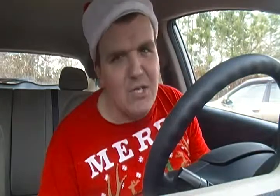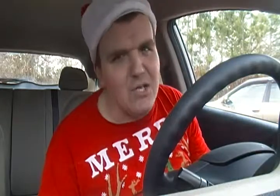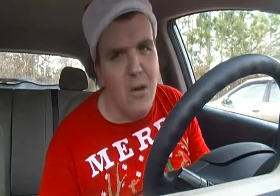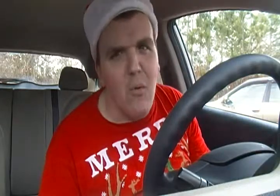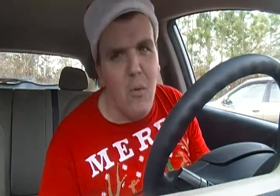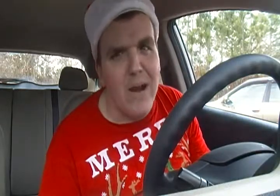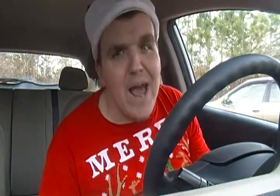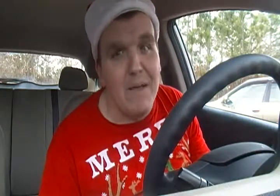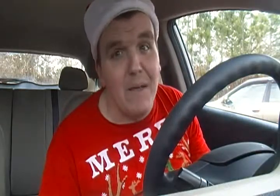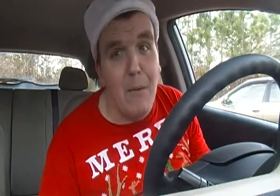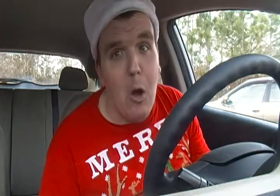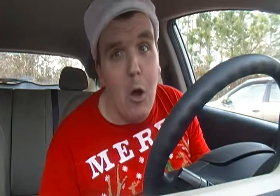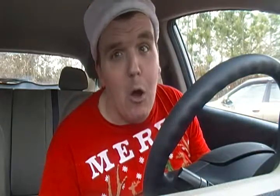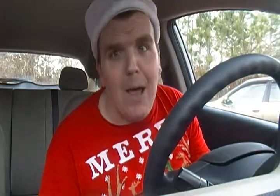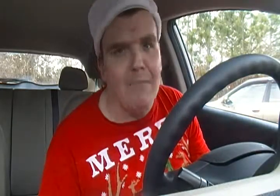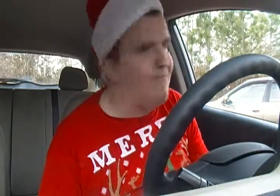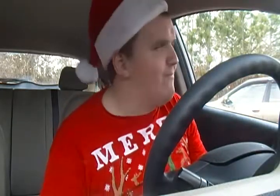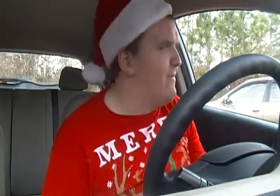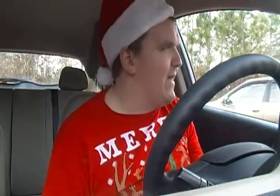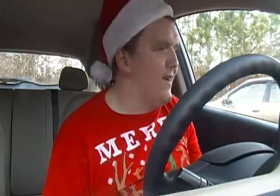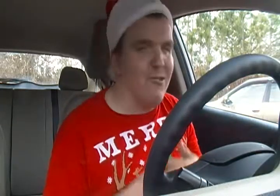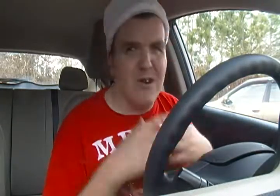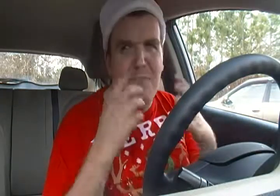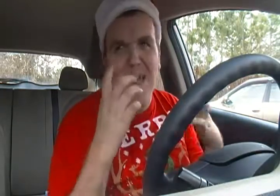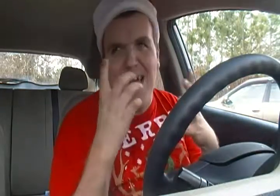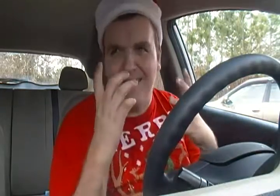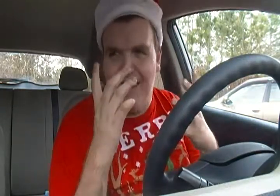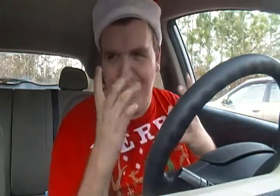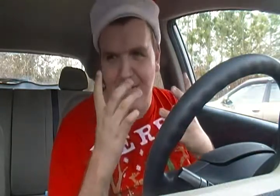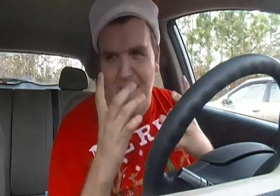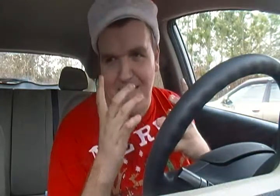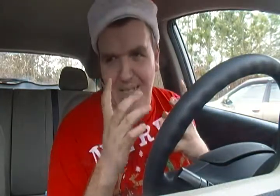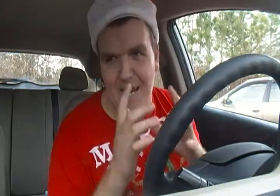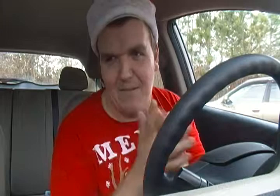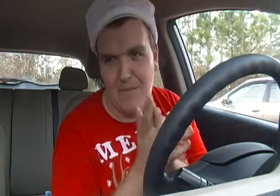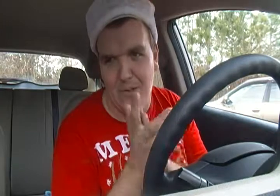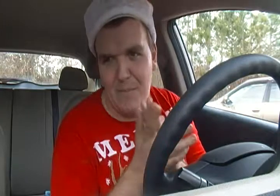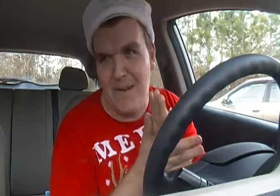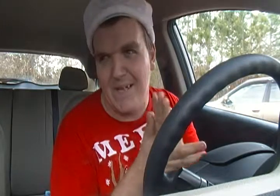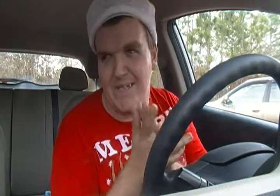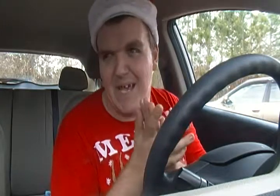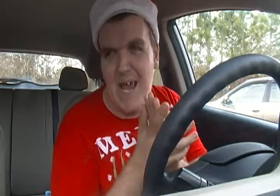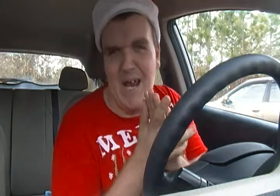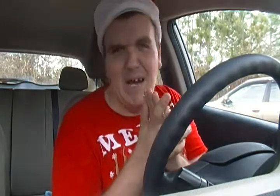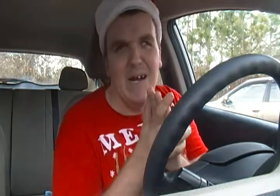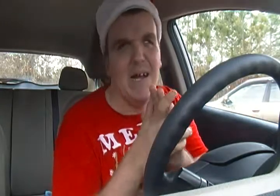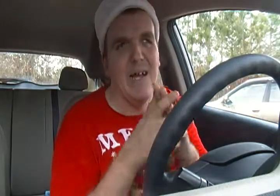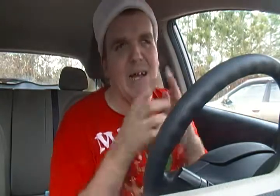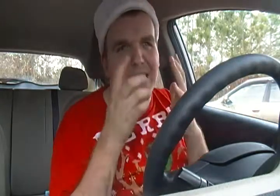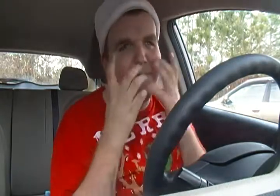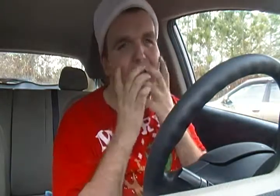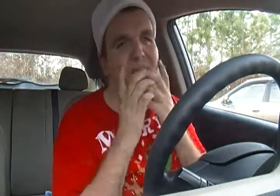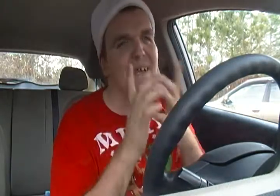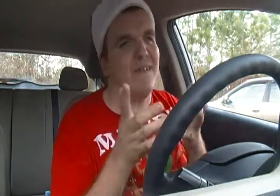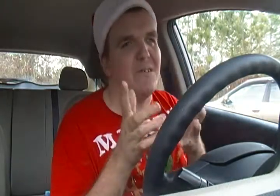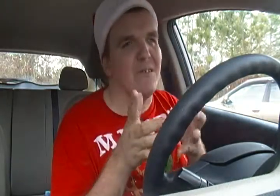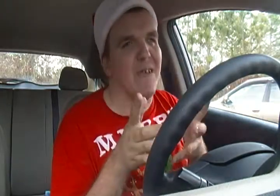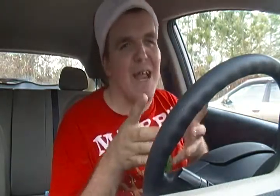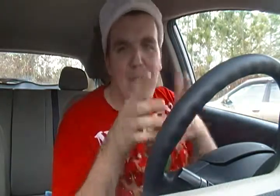what's your name little boy the creepy ass not nazi santa the creepy nazi santa that's what the santa claus looks like